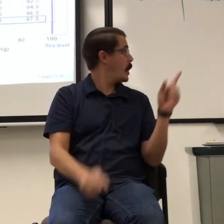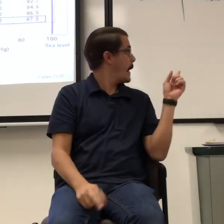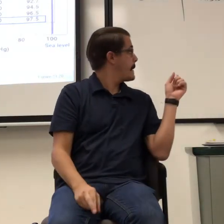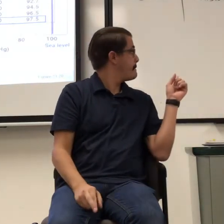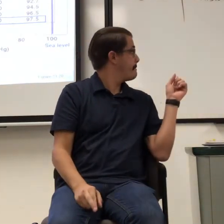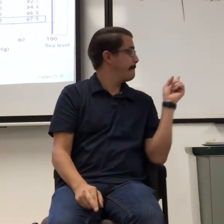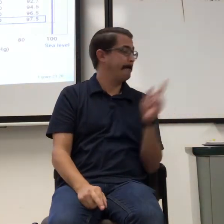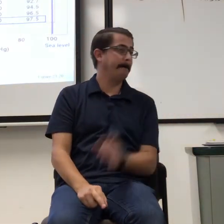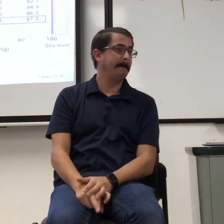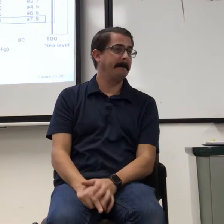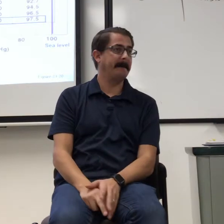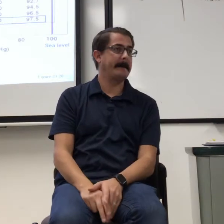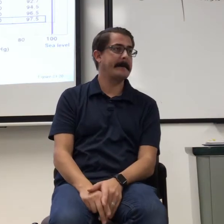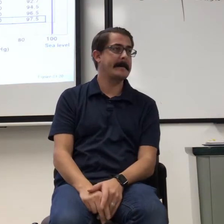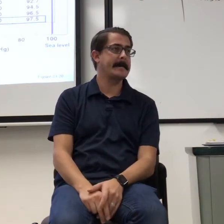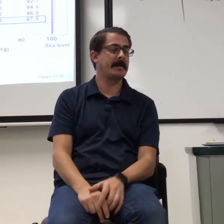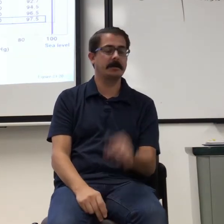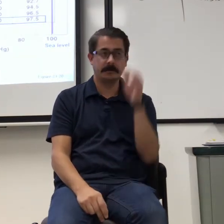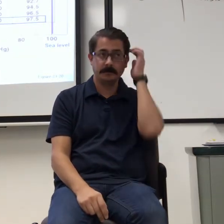Okay.